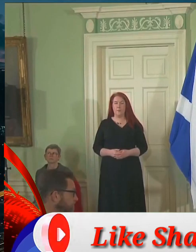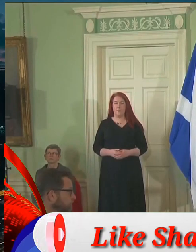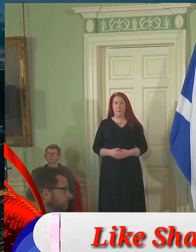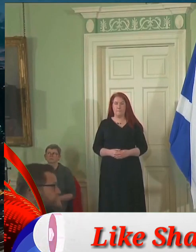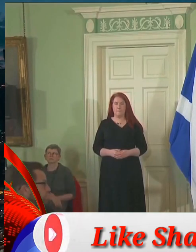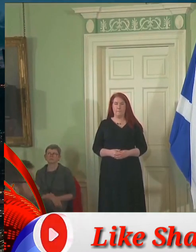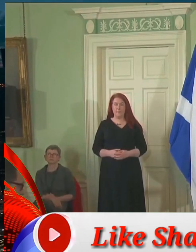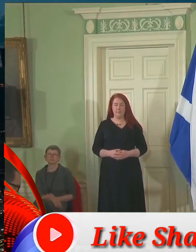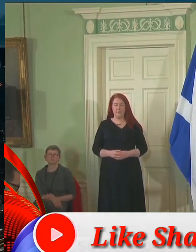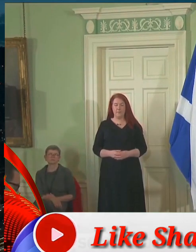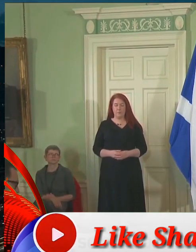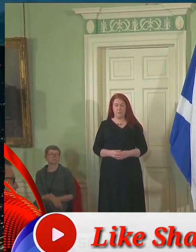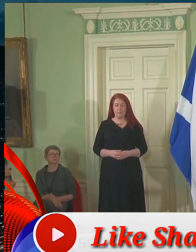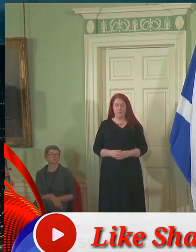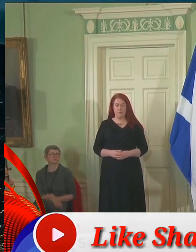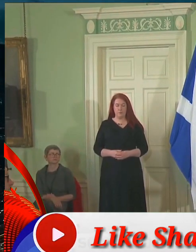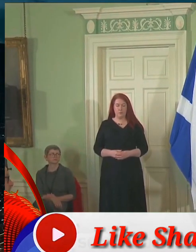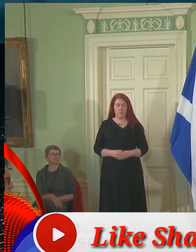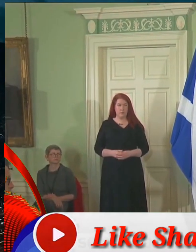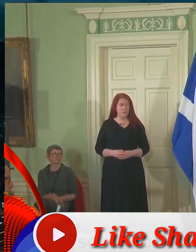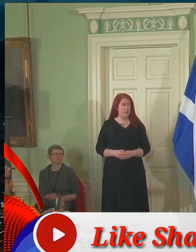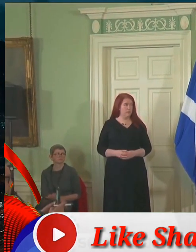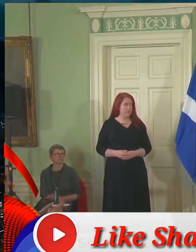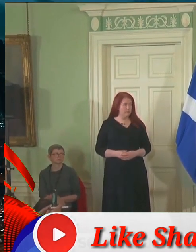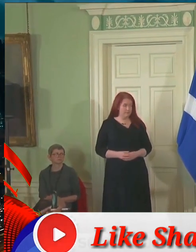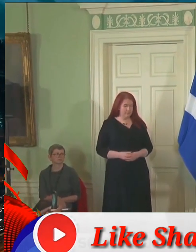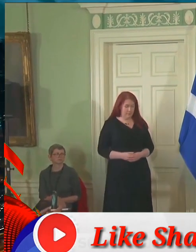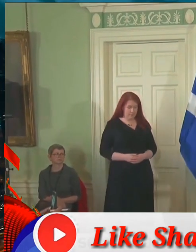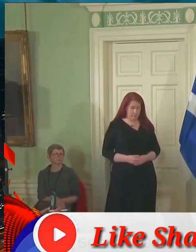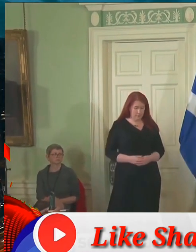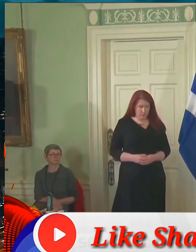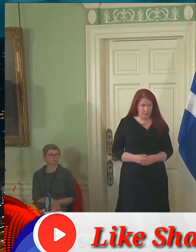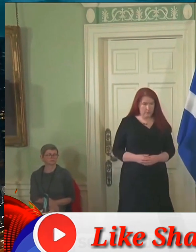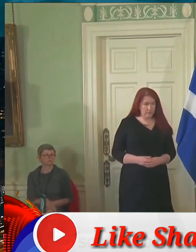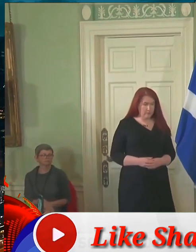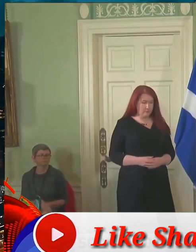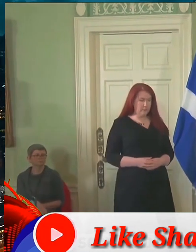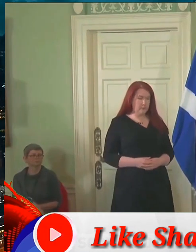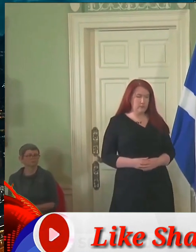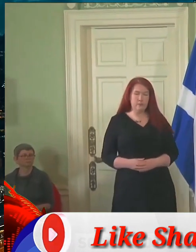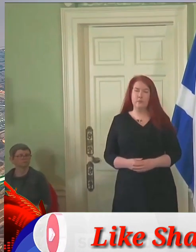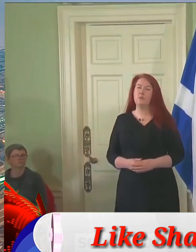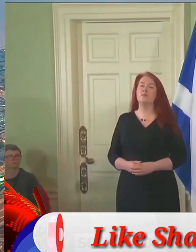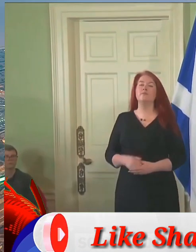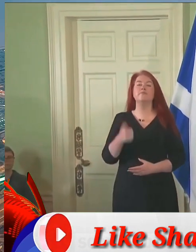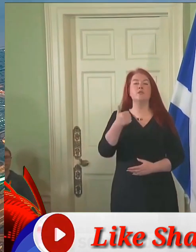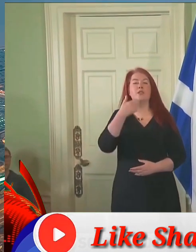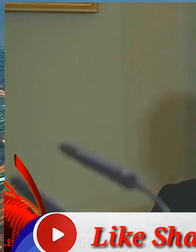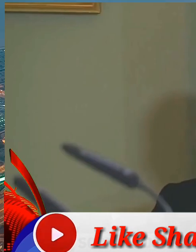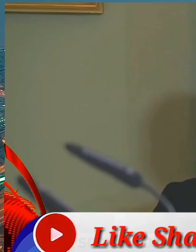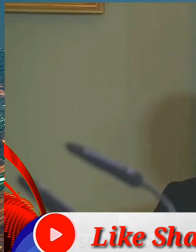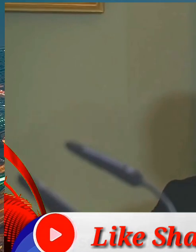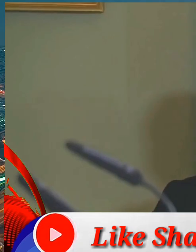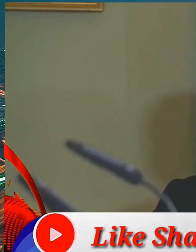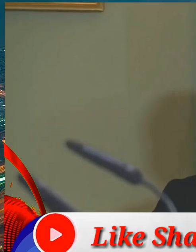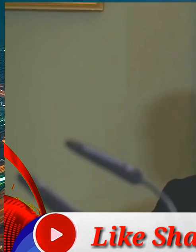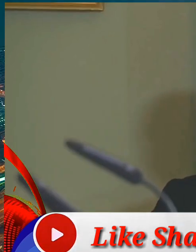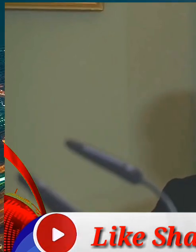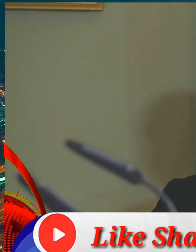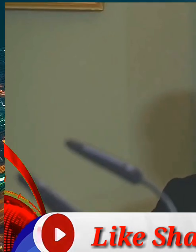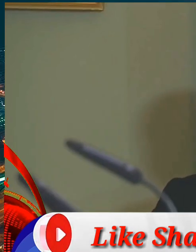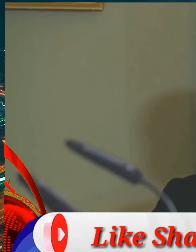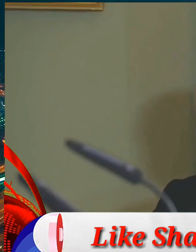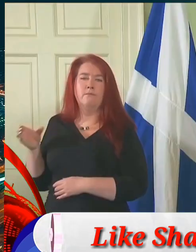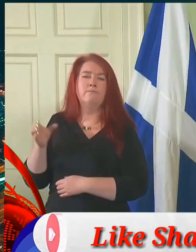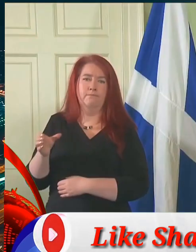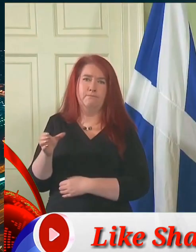The writing was on the wall, and it was only a matter of time before Humza Yousaf confirmed what colleagues and political opponents had